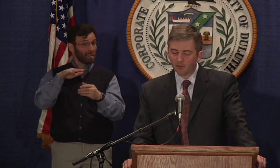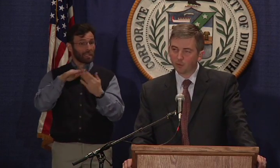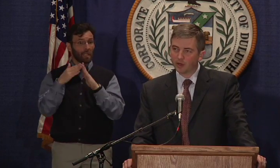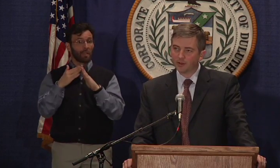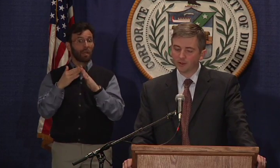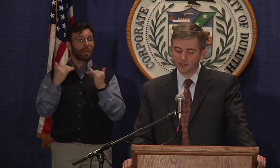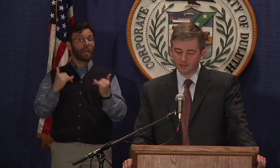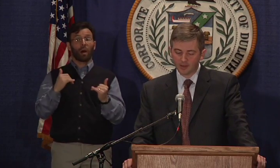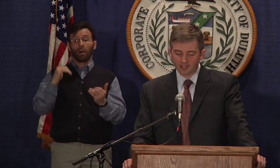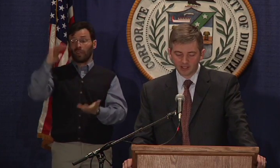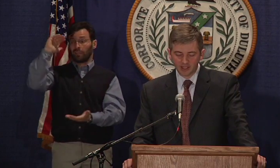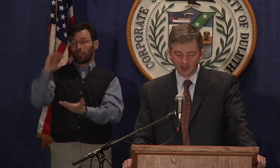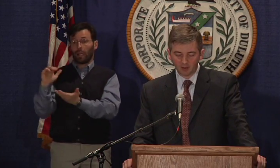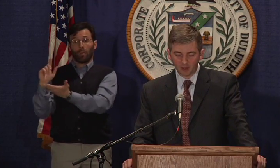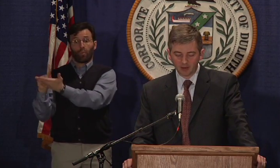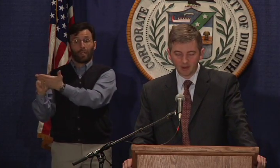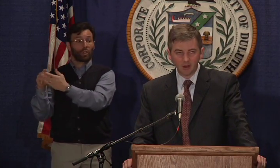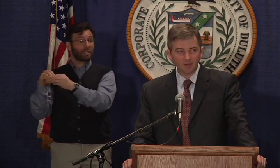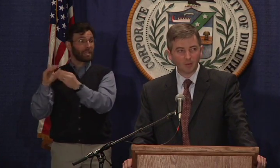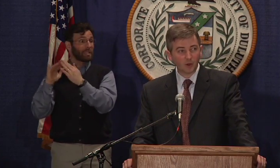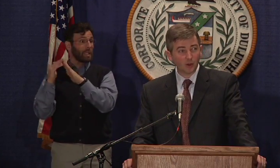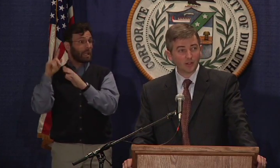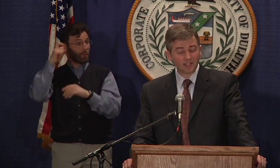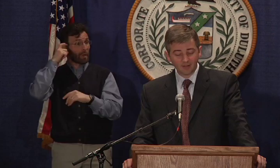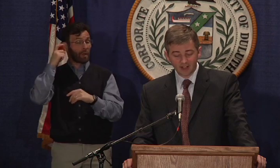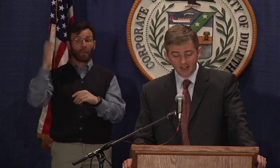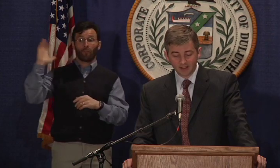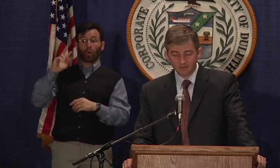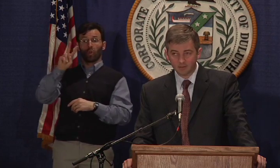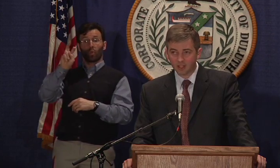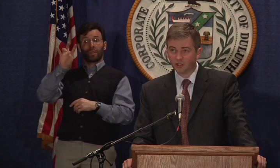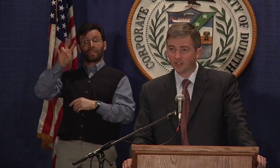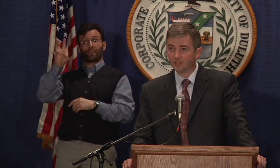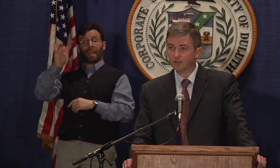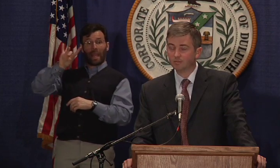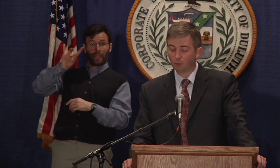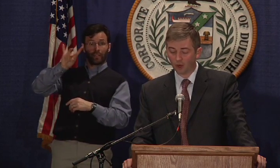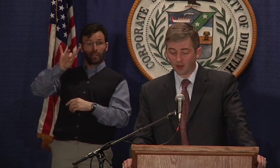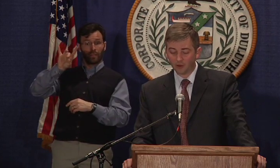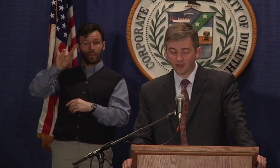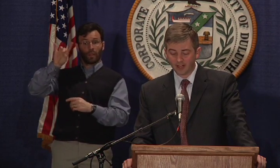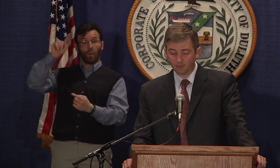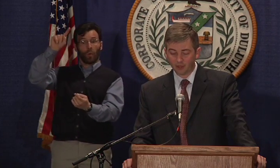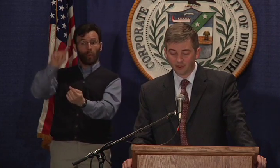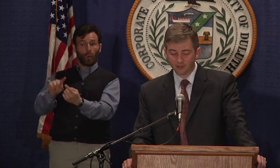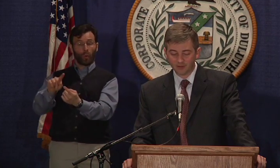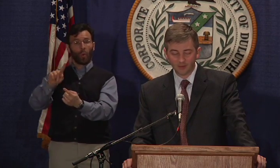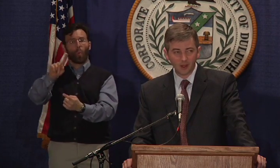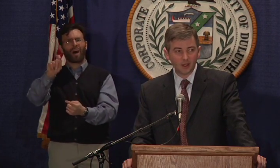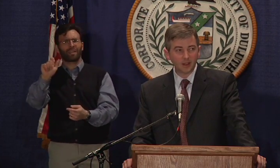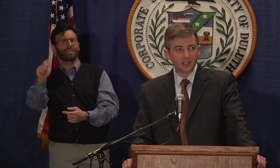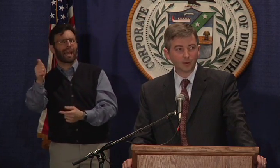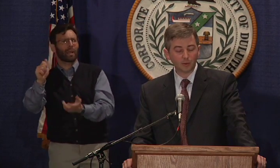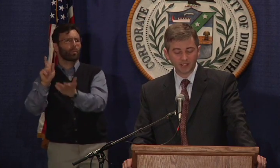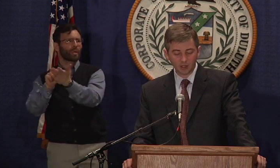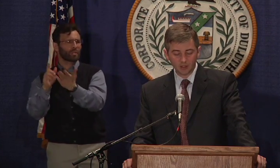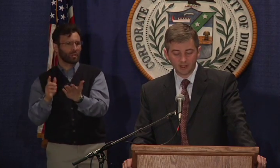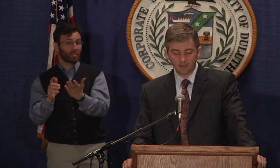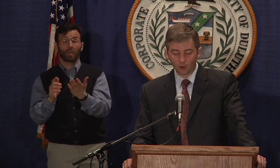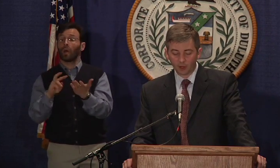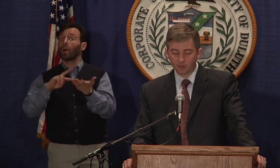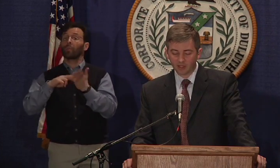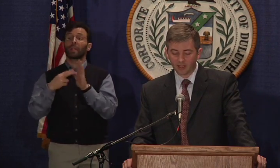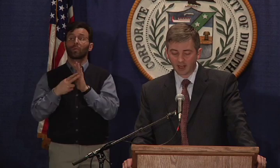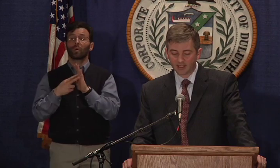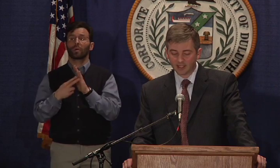the number of printers in city government from 278 to just 110 printers. This will result